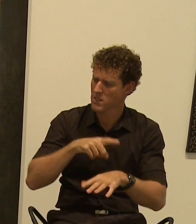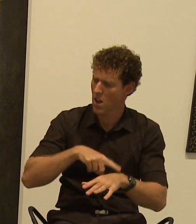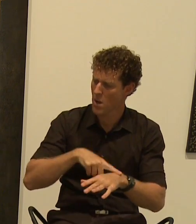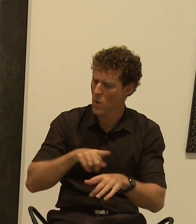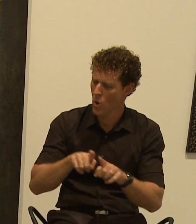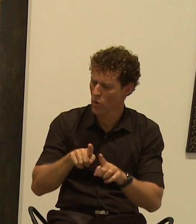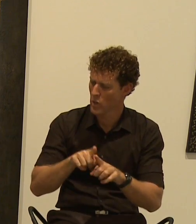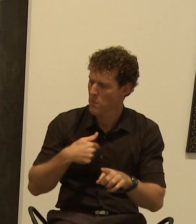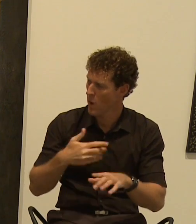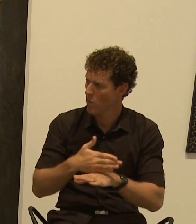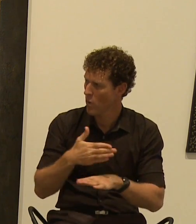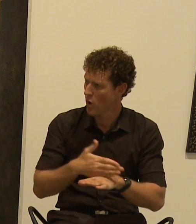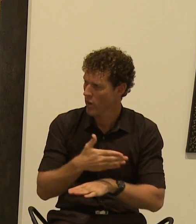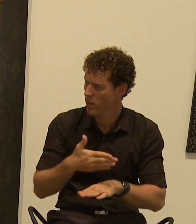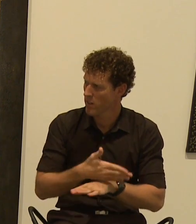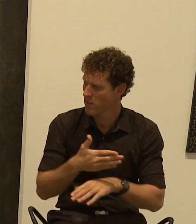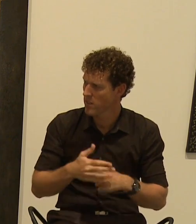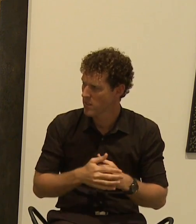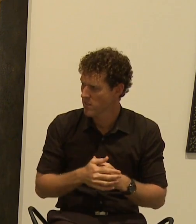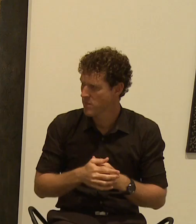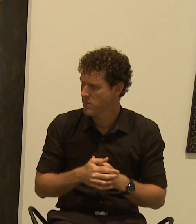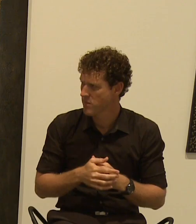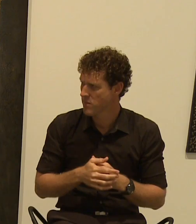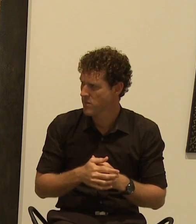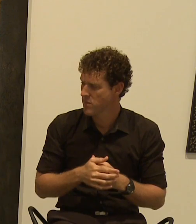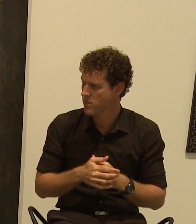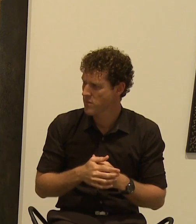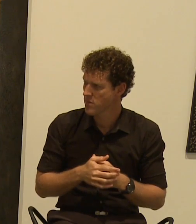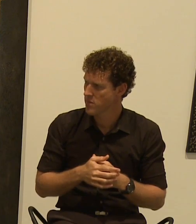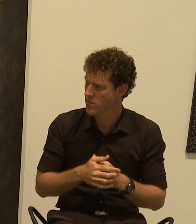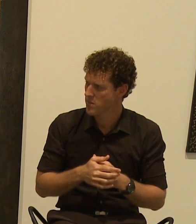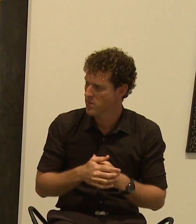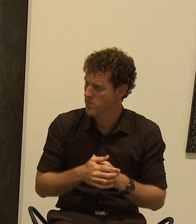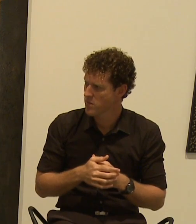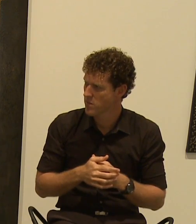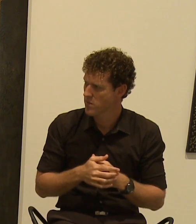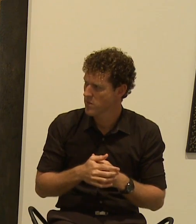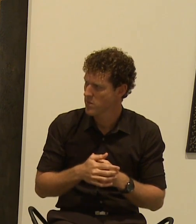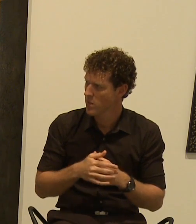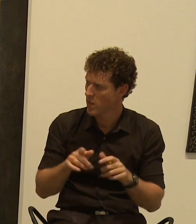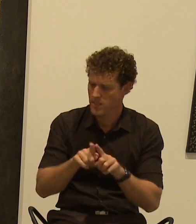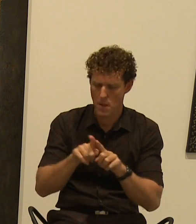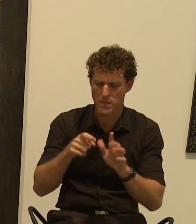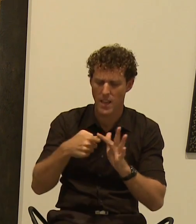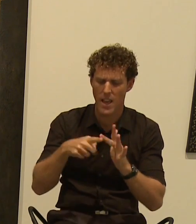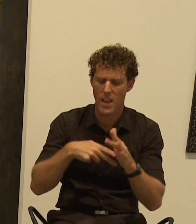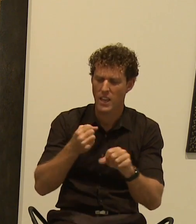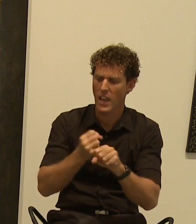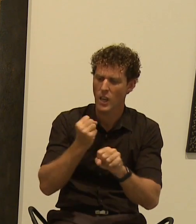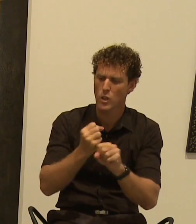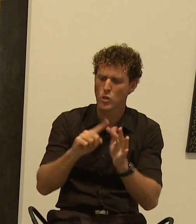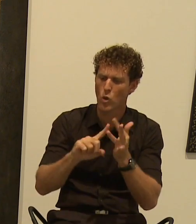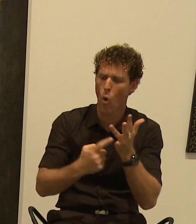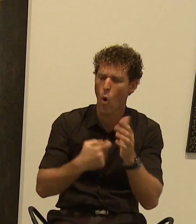that were of King George the Third, so his official